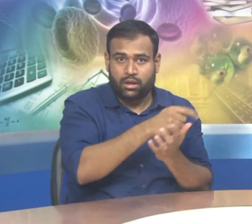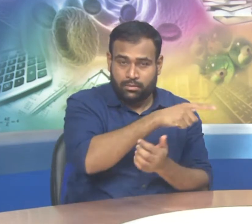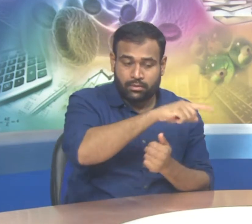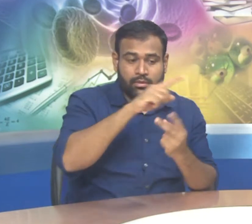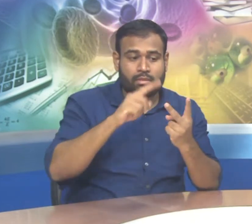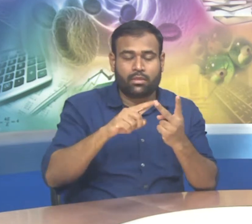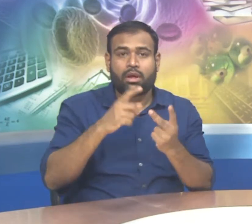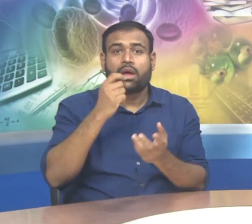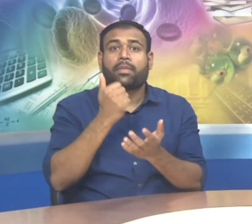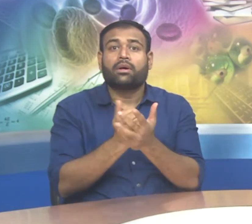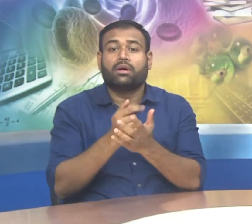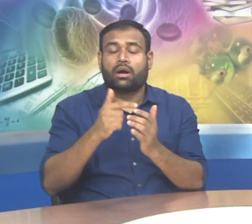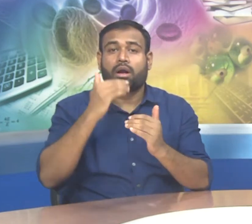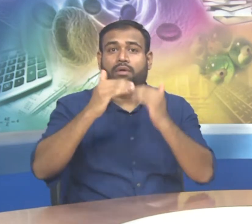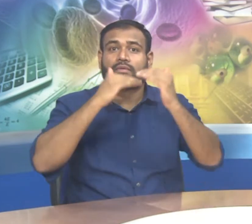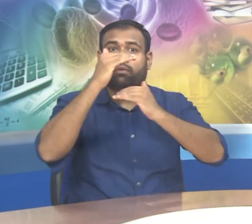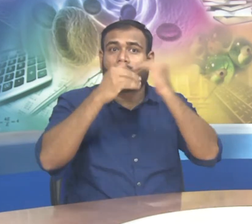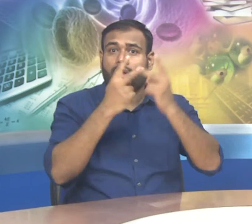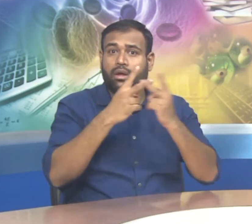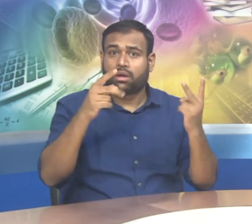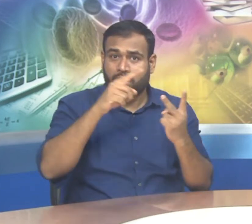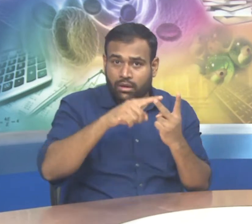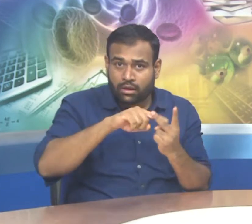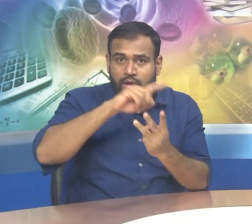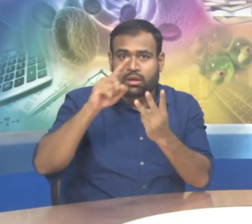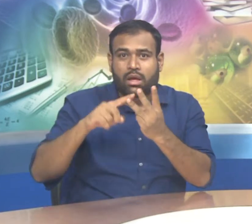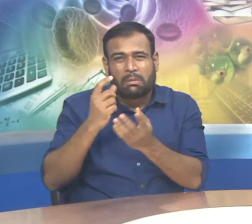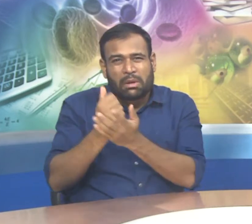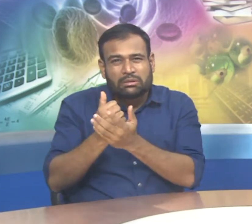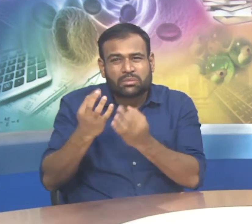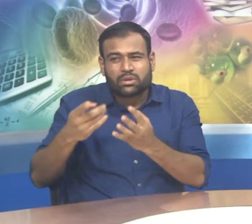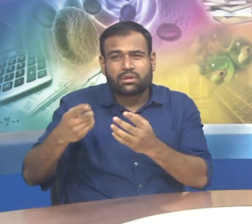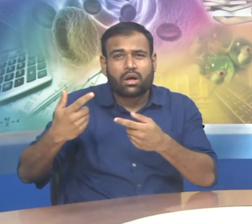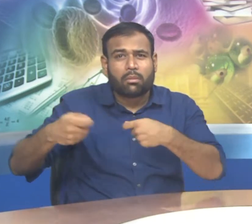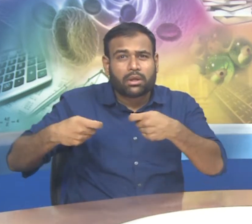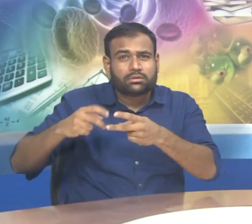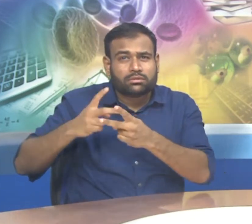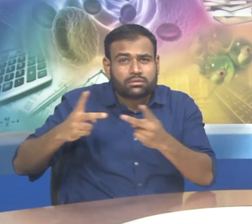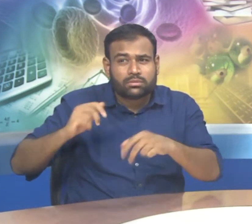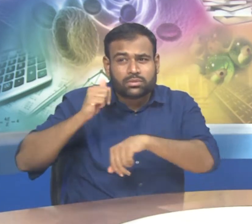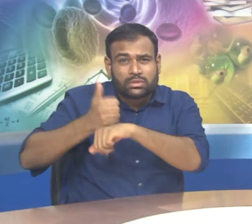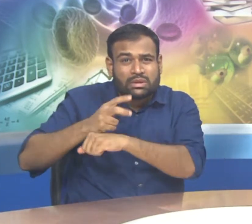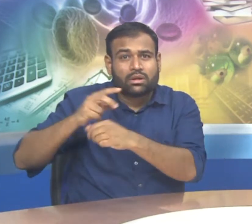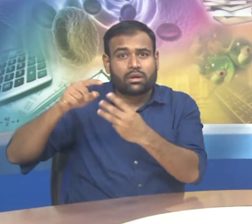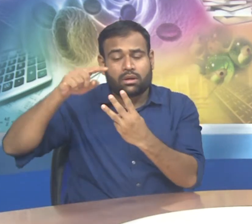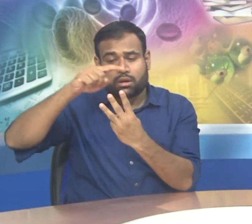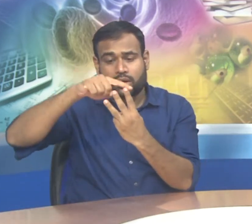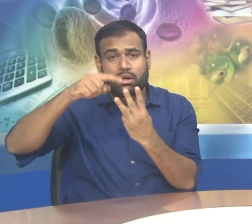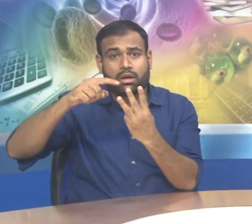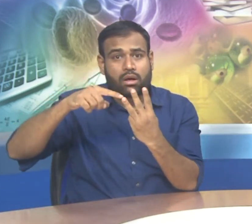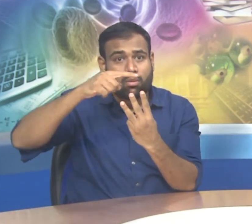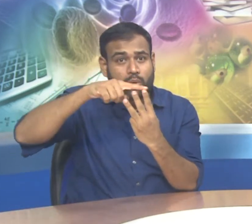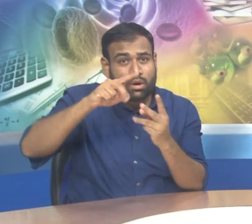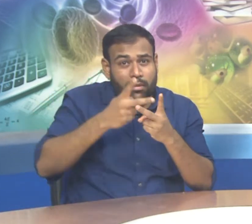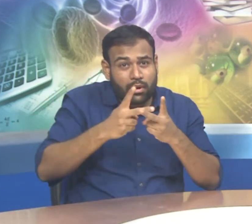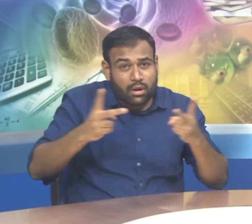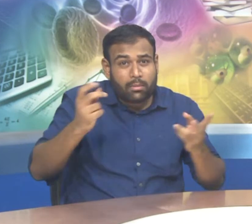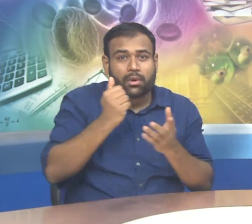So on screen you can see the different types of banks. On the top the word is written is types